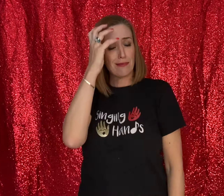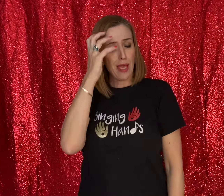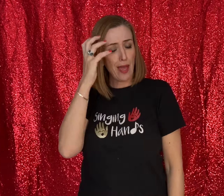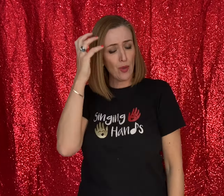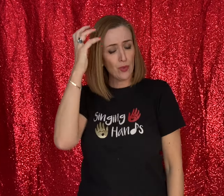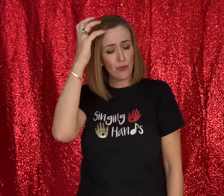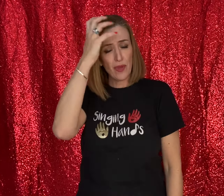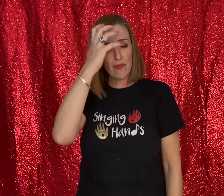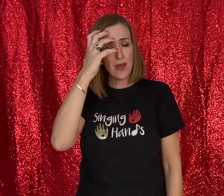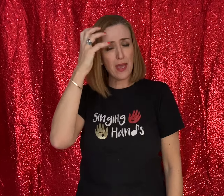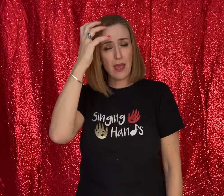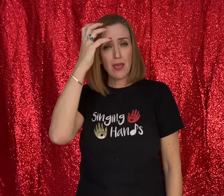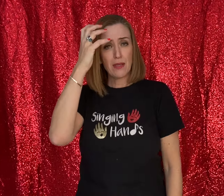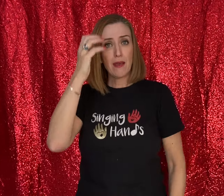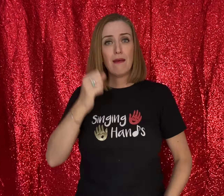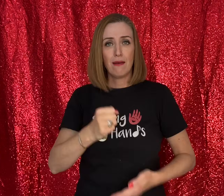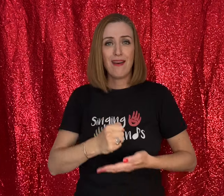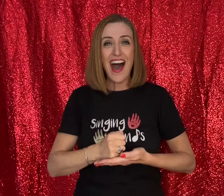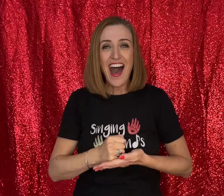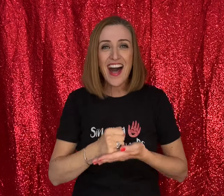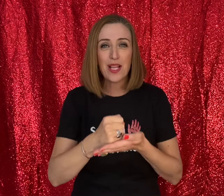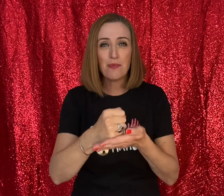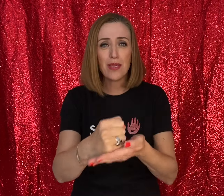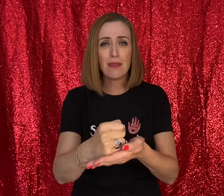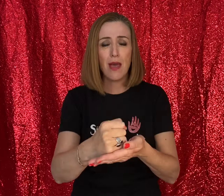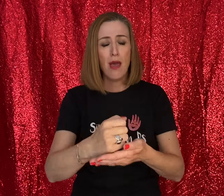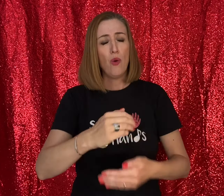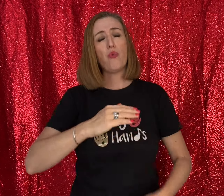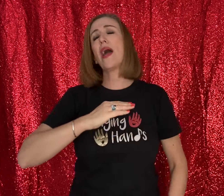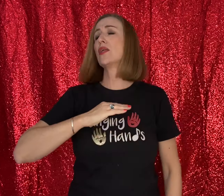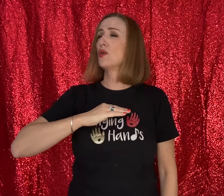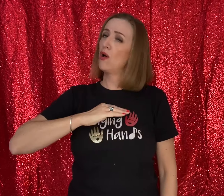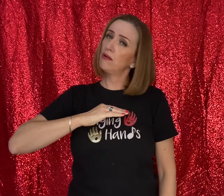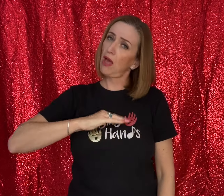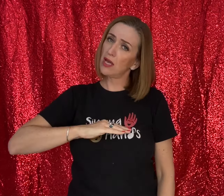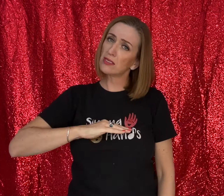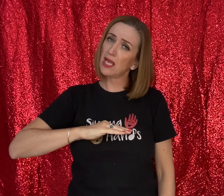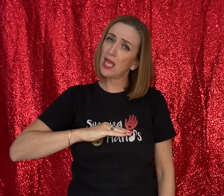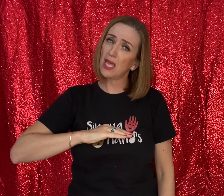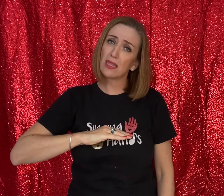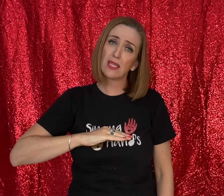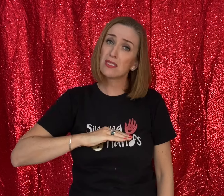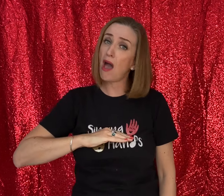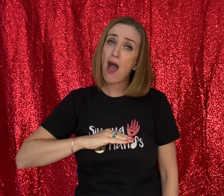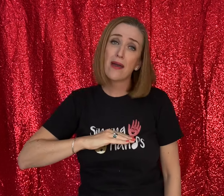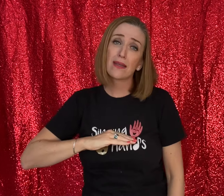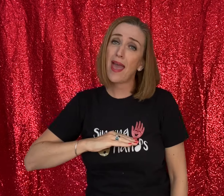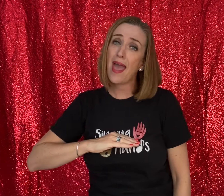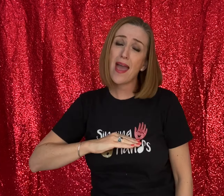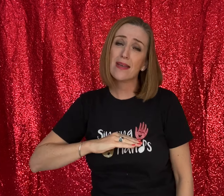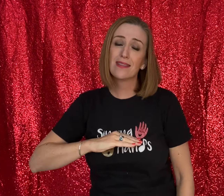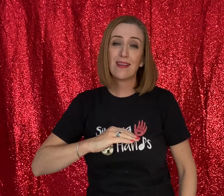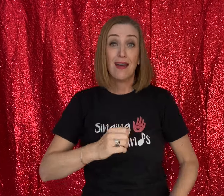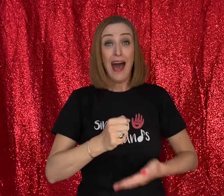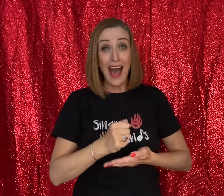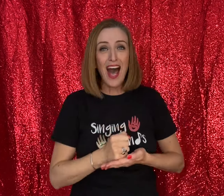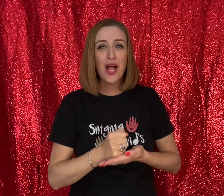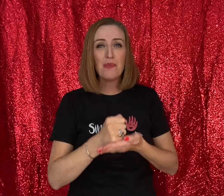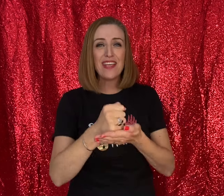Down the river bank, I'll be there. When you got lost in the darkness, I'll be